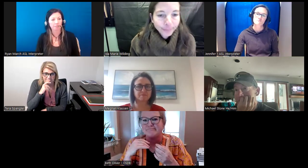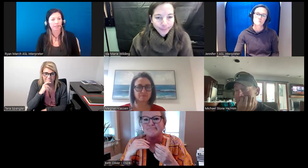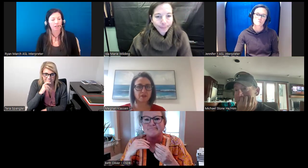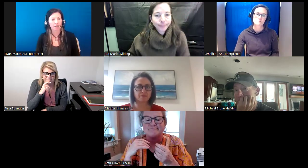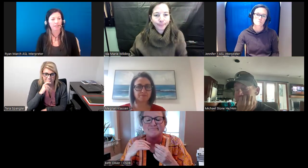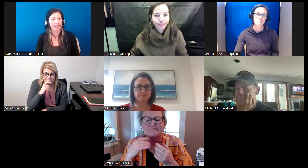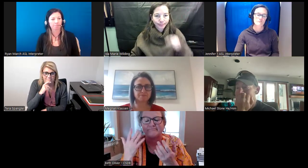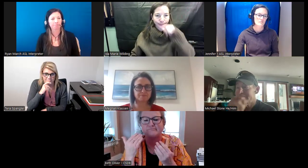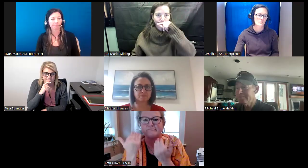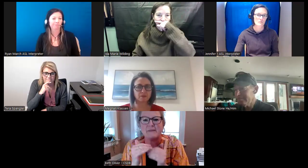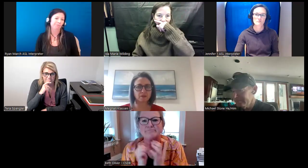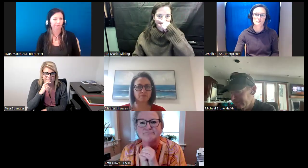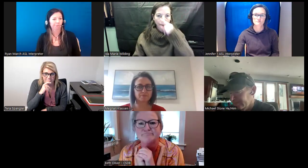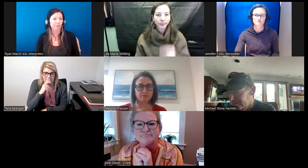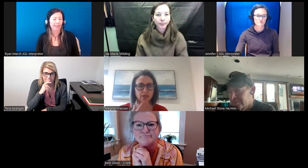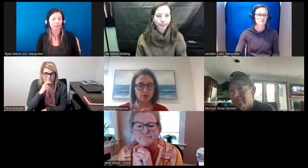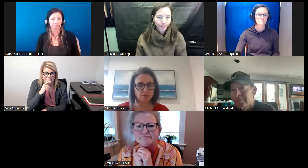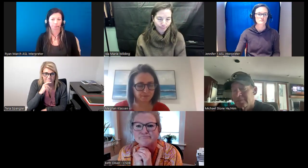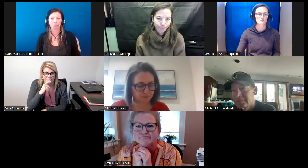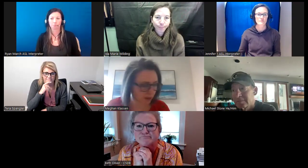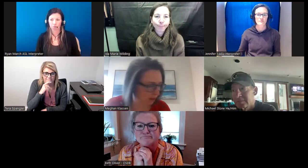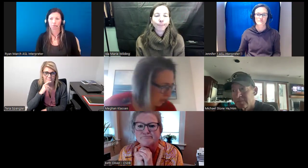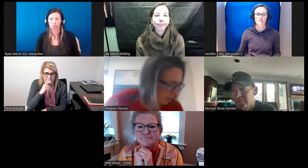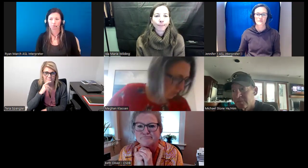budget and all of that. Yeah.